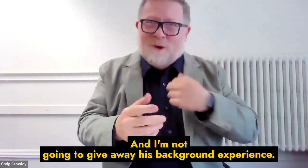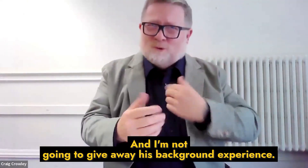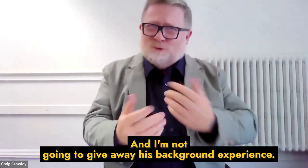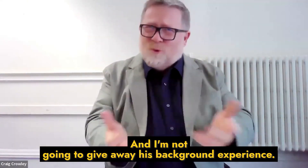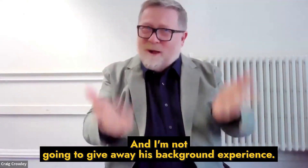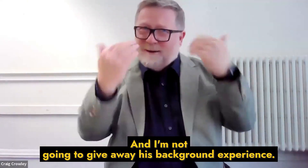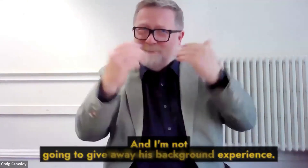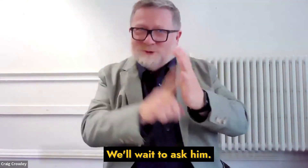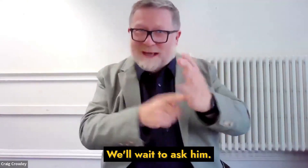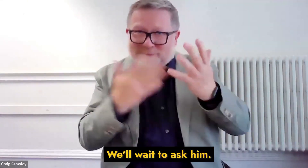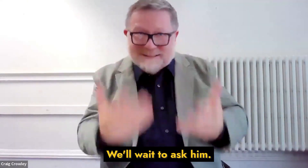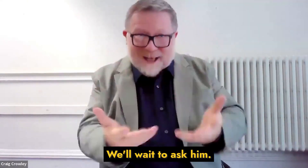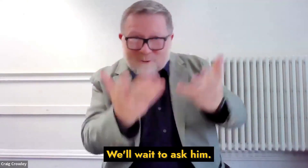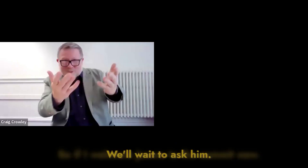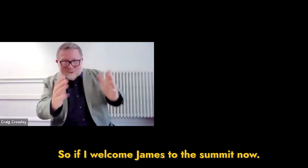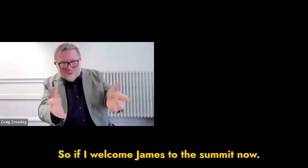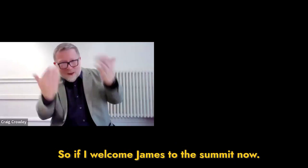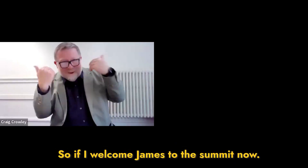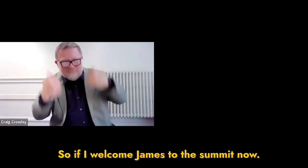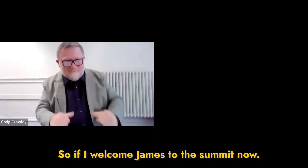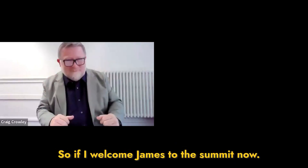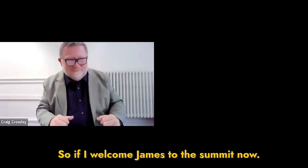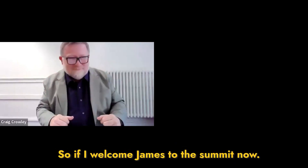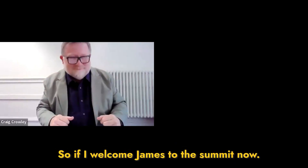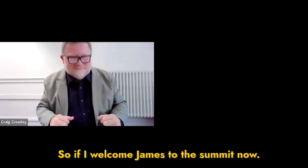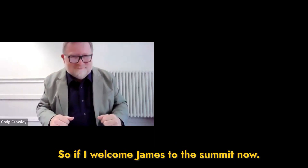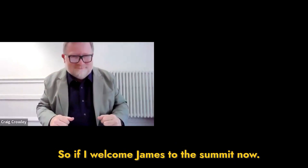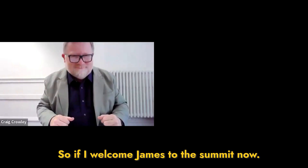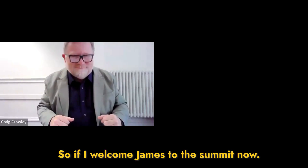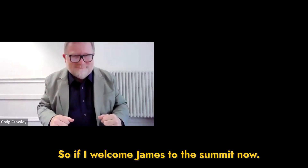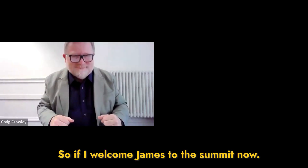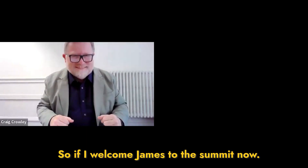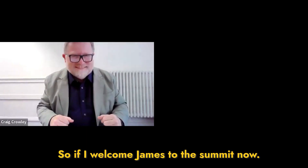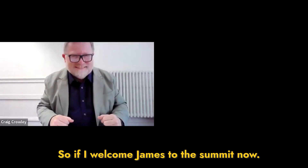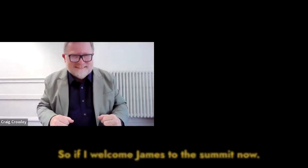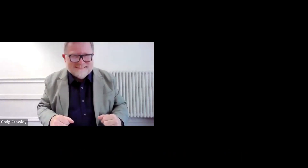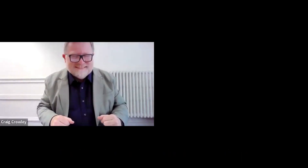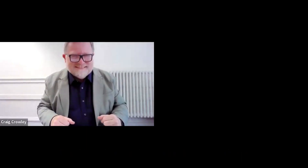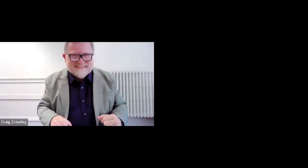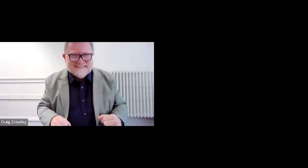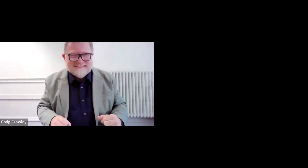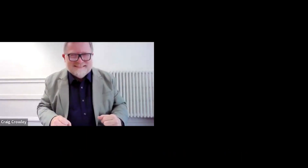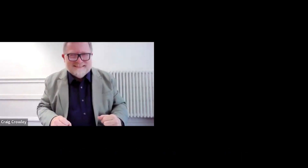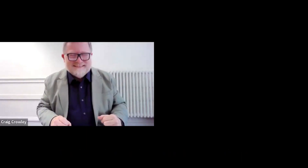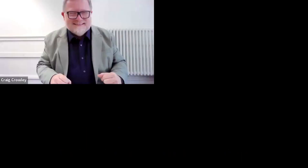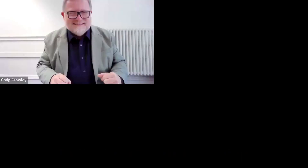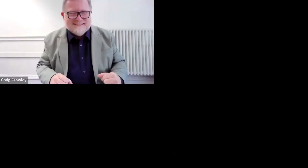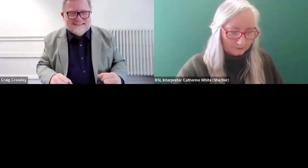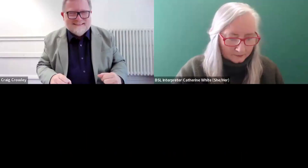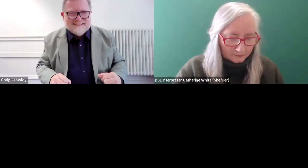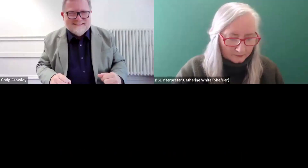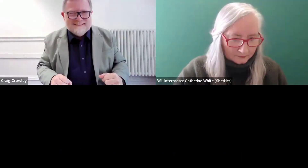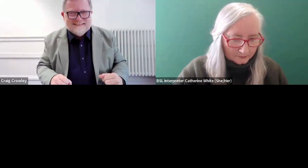away his background and experience. We'll wait to ask him. So if I welcome James to the summit now.